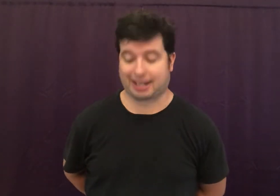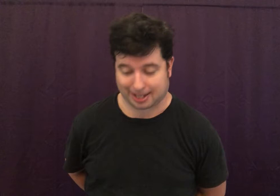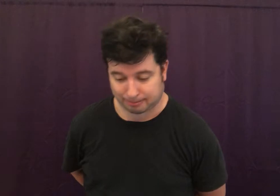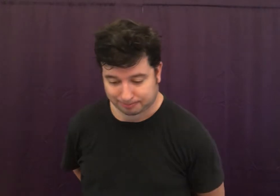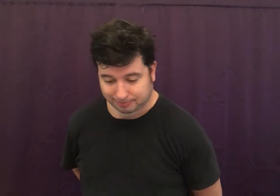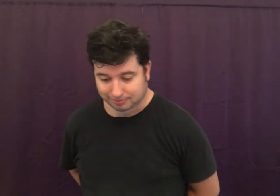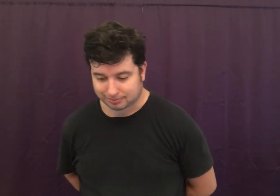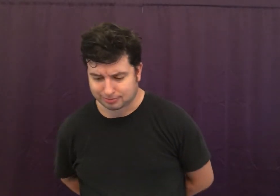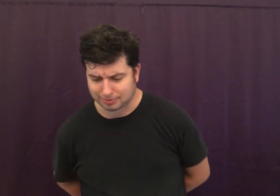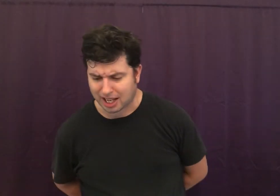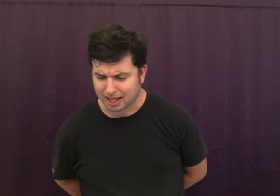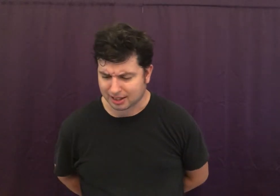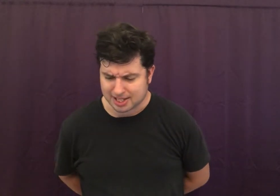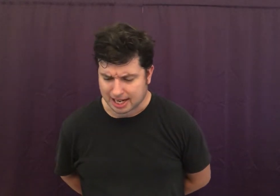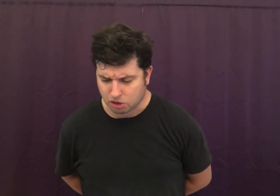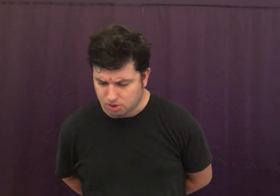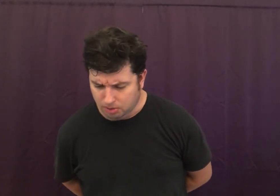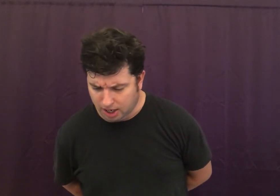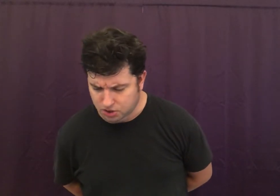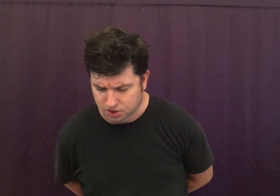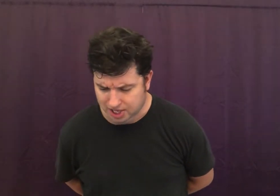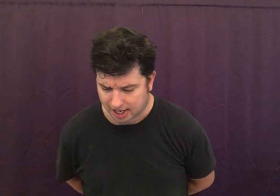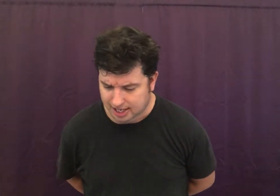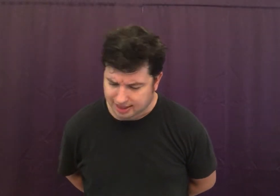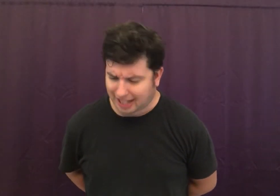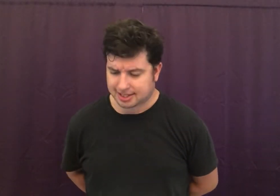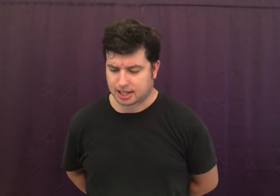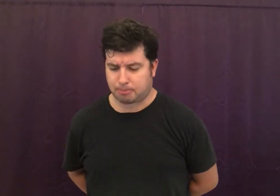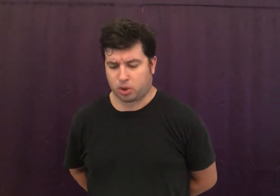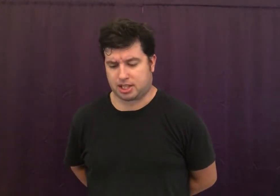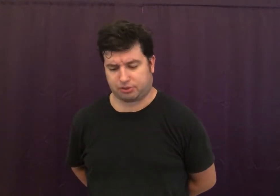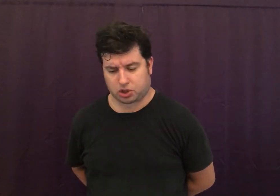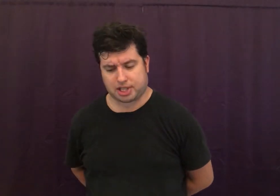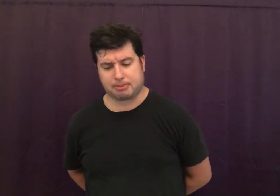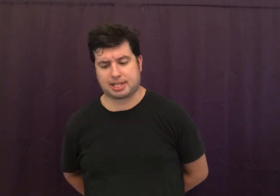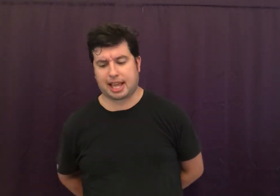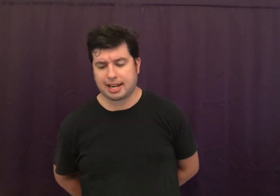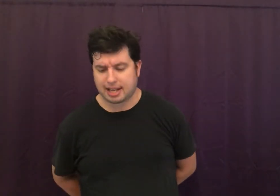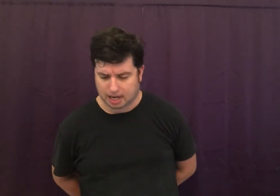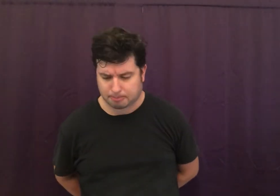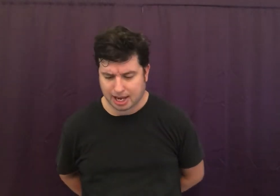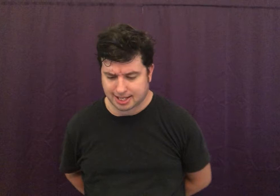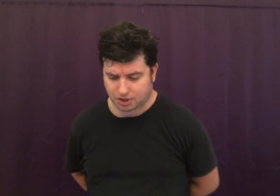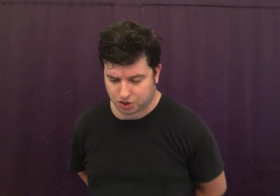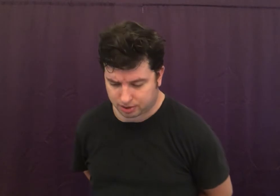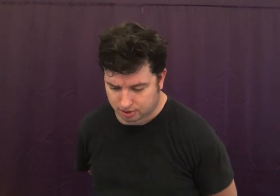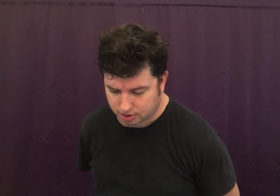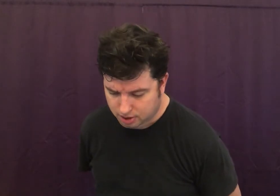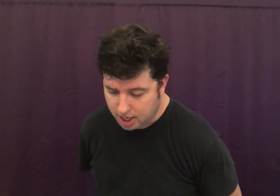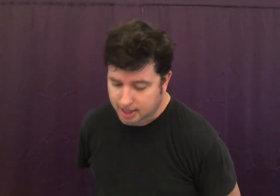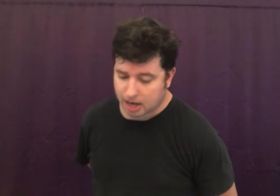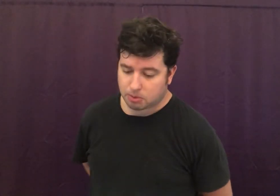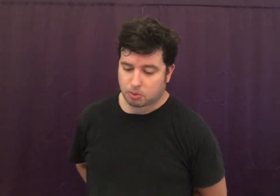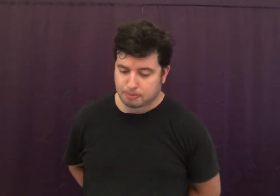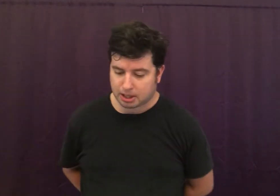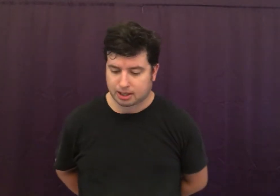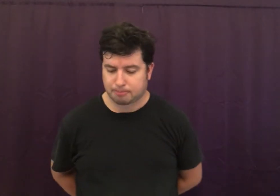in. Listen now, you don't understand. That's not the point of Christmas Land. Now pay attention. Now, we pick